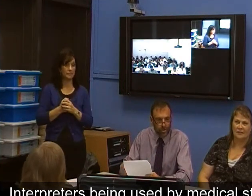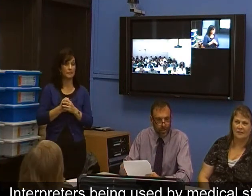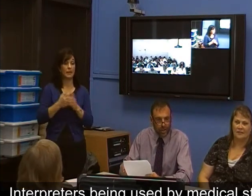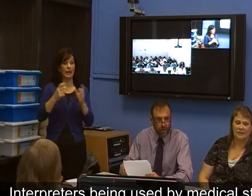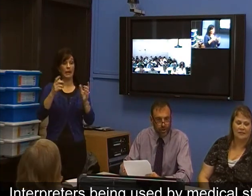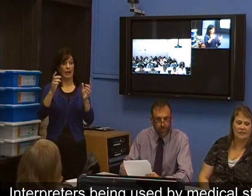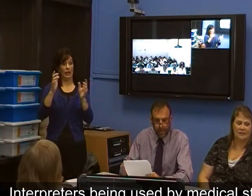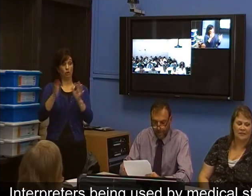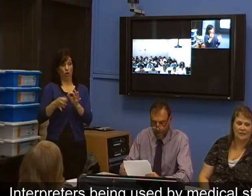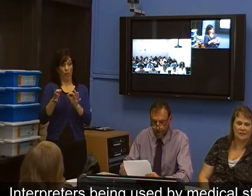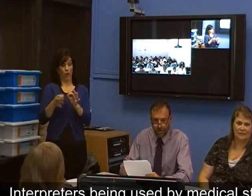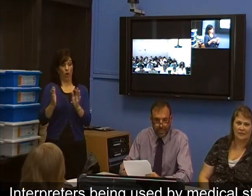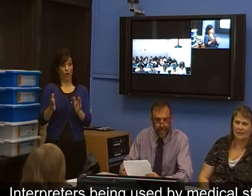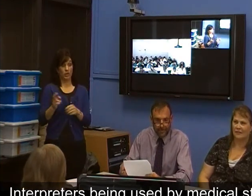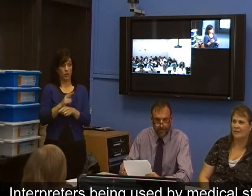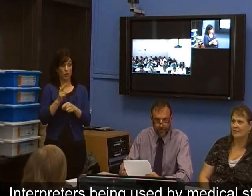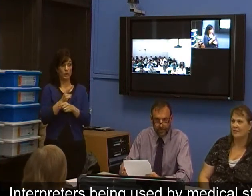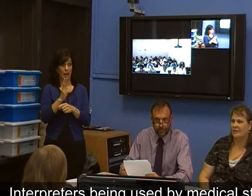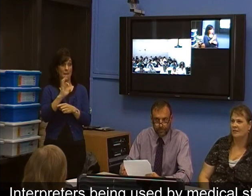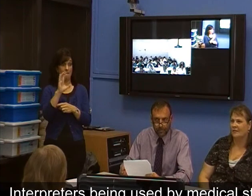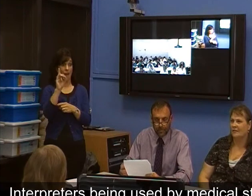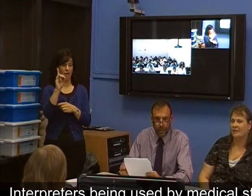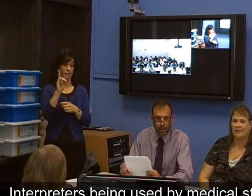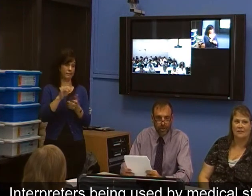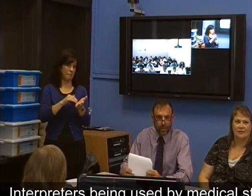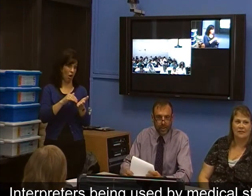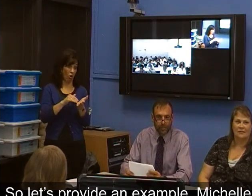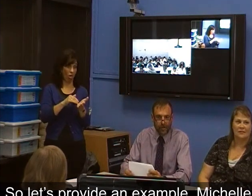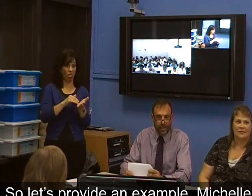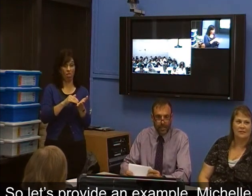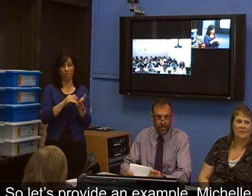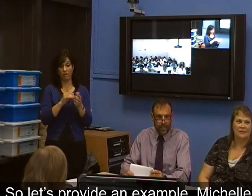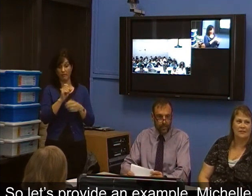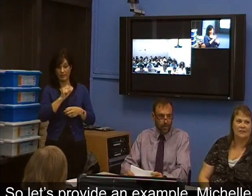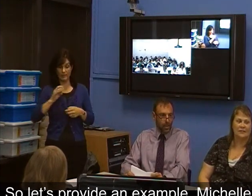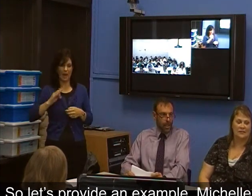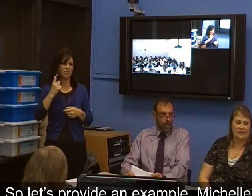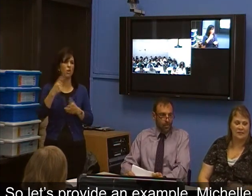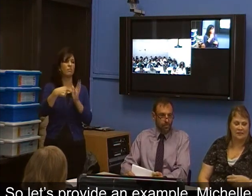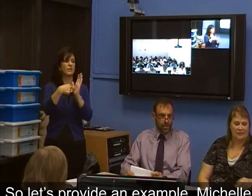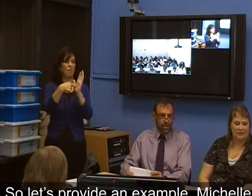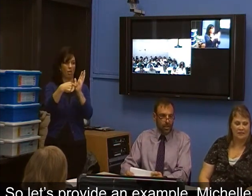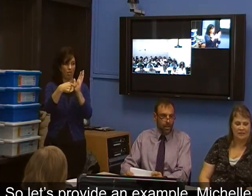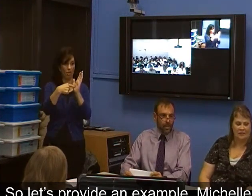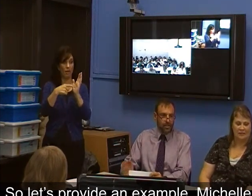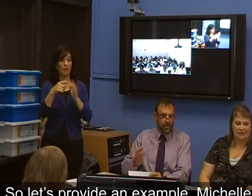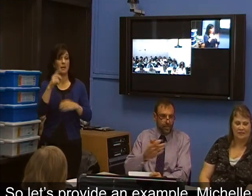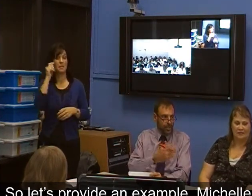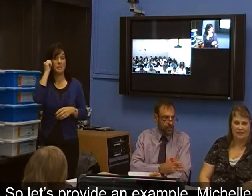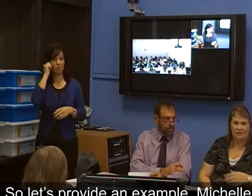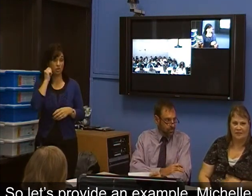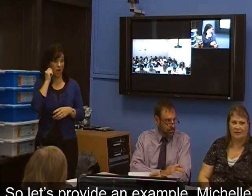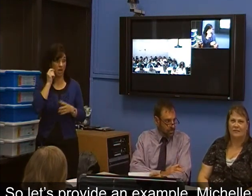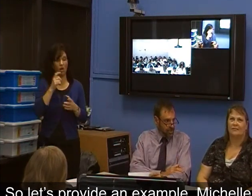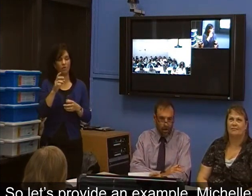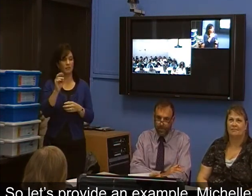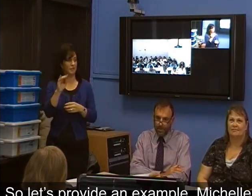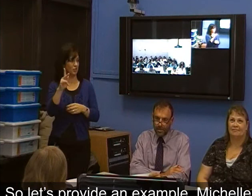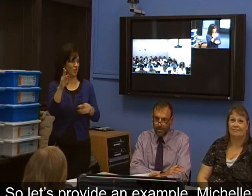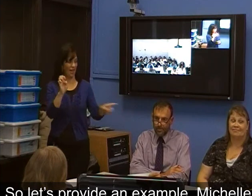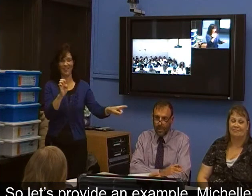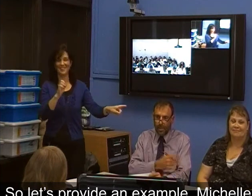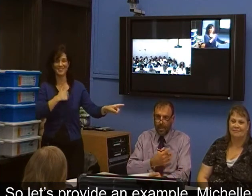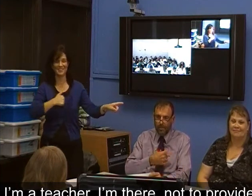Interpreters being used by medical staff. So let's provide an example. Michelle is a speech